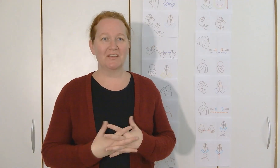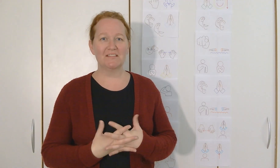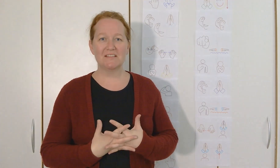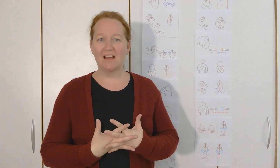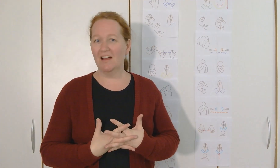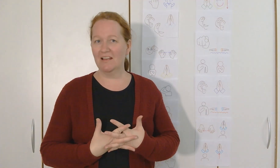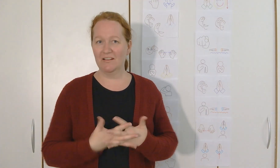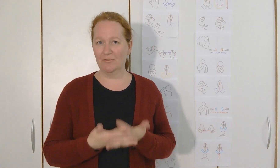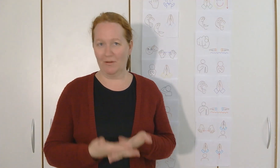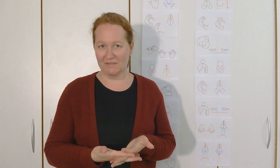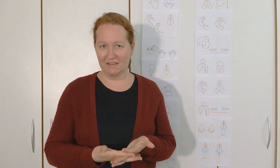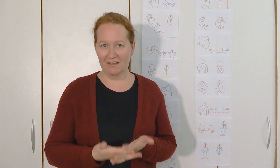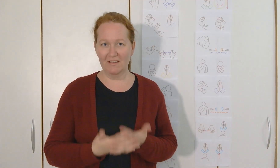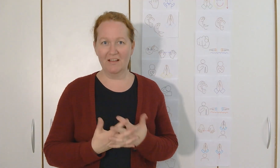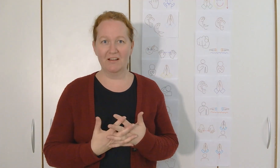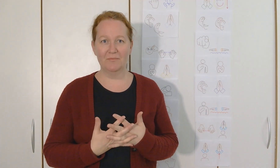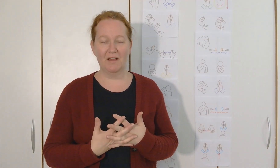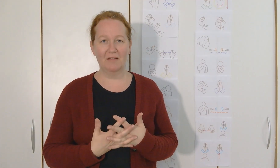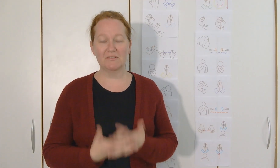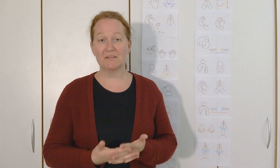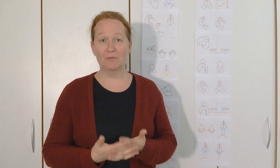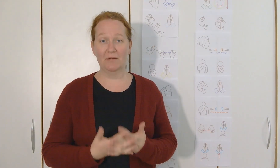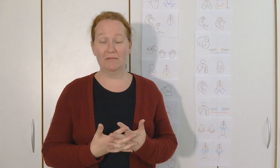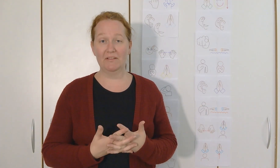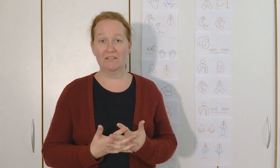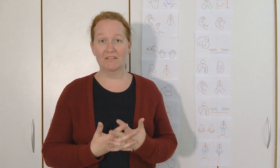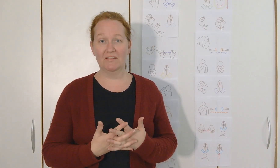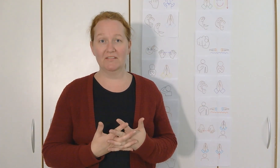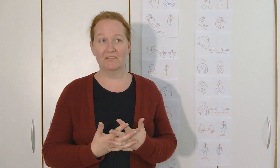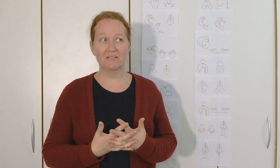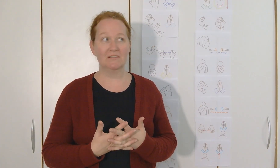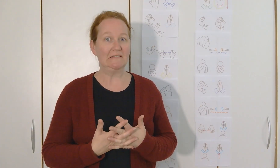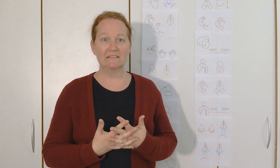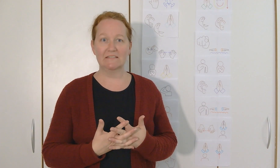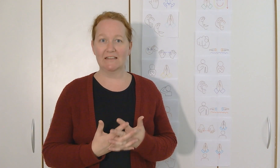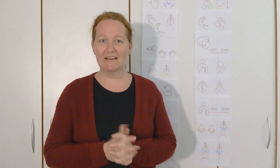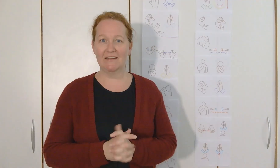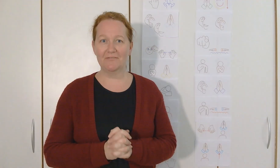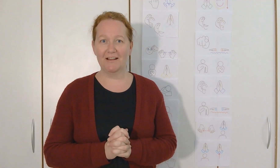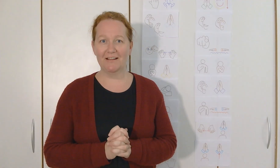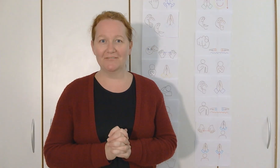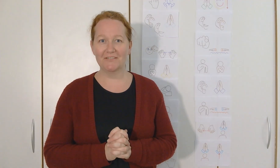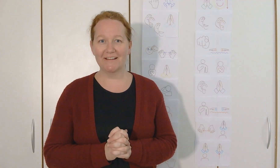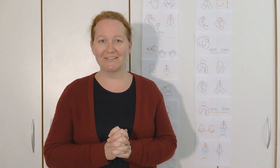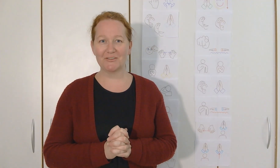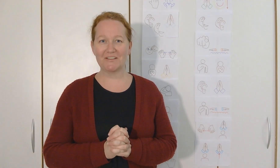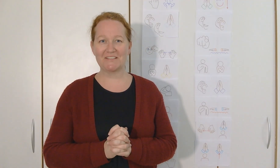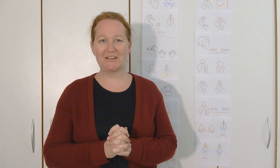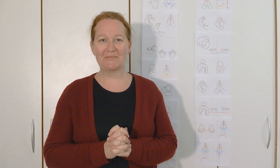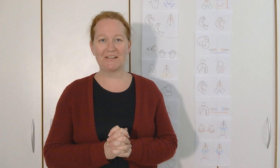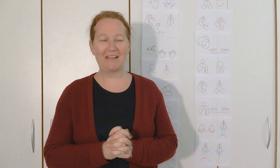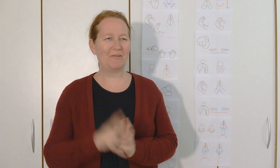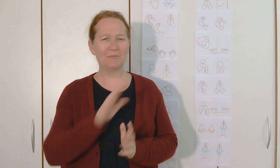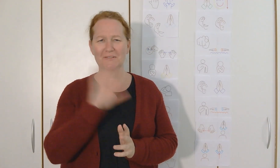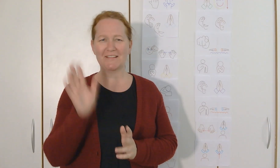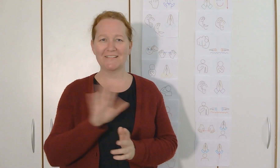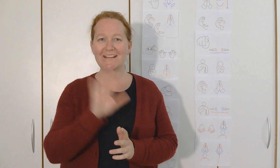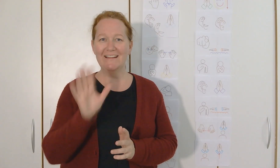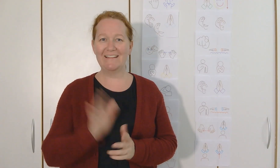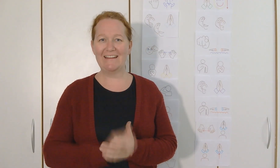that I grew up singing. I was in primary when the 1985 children's songbook came, in the late